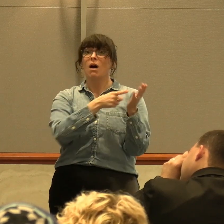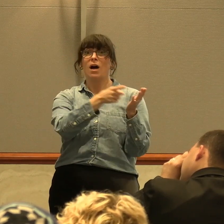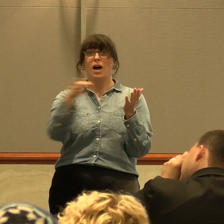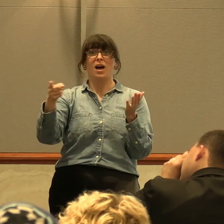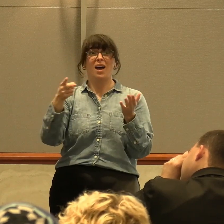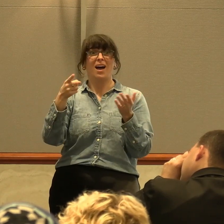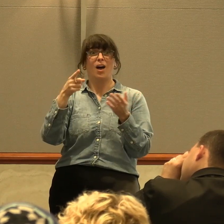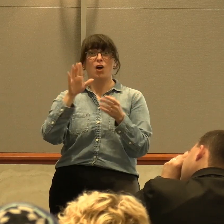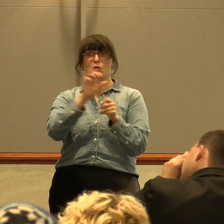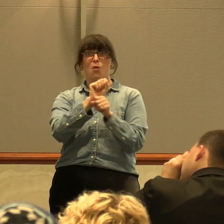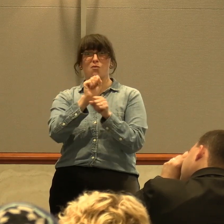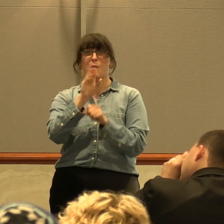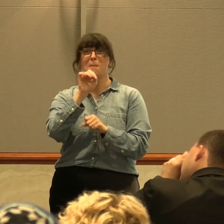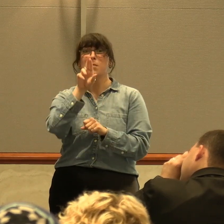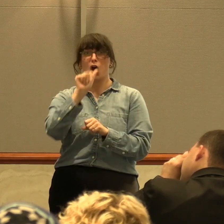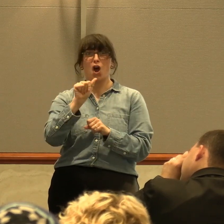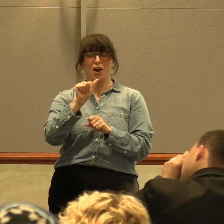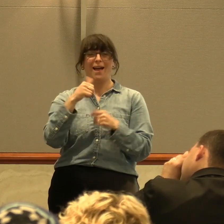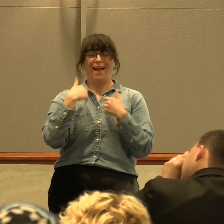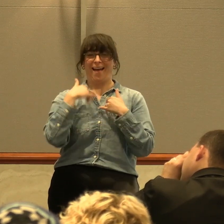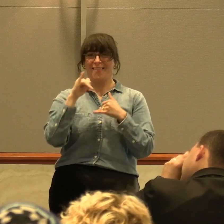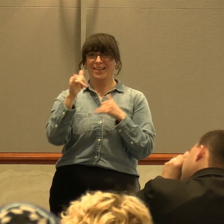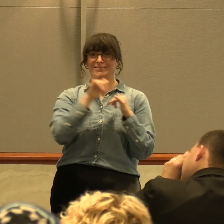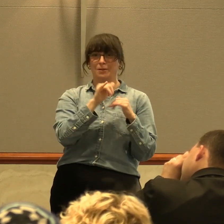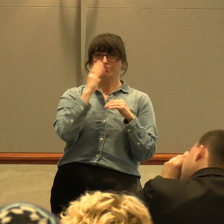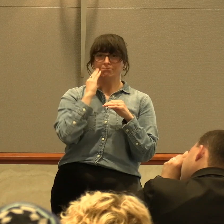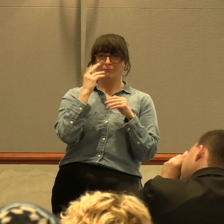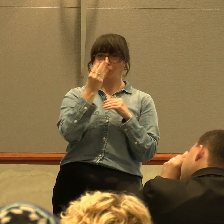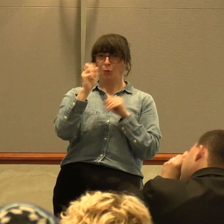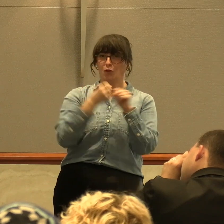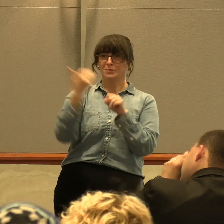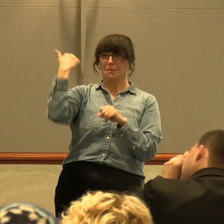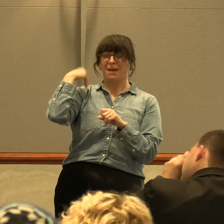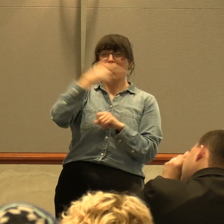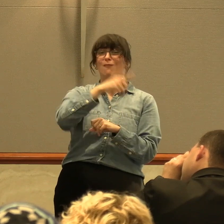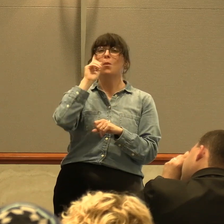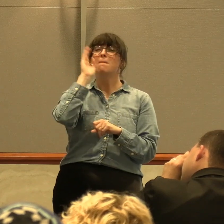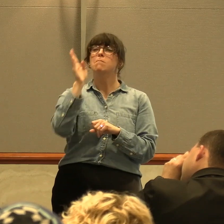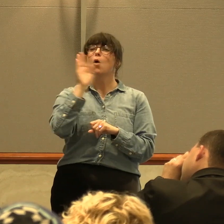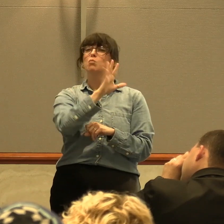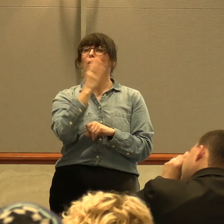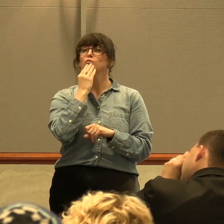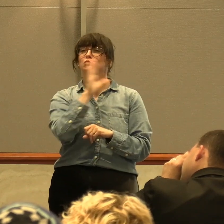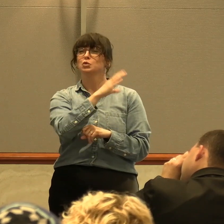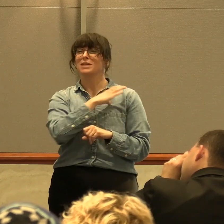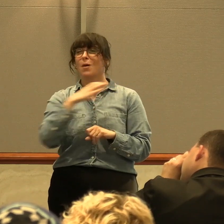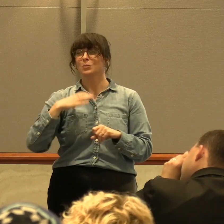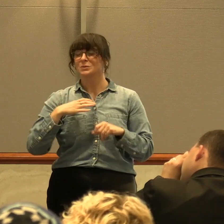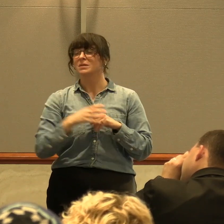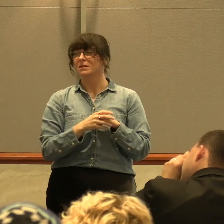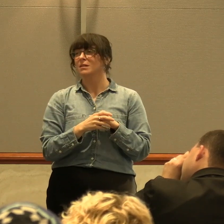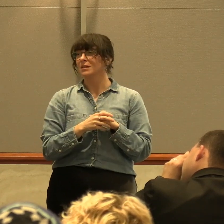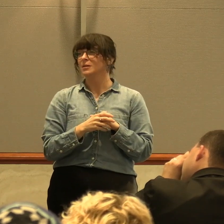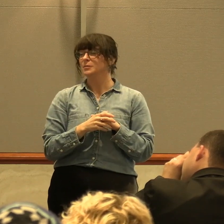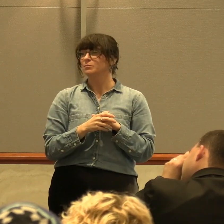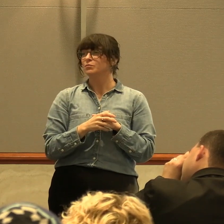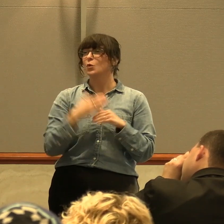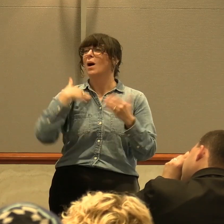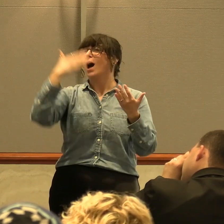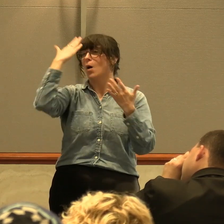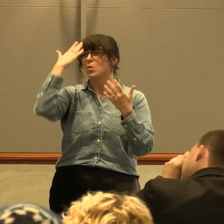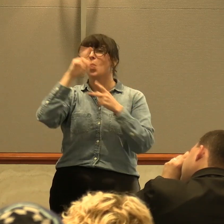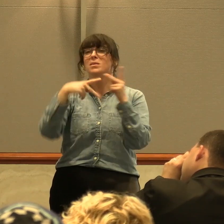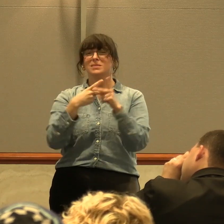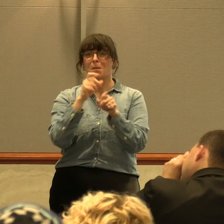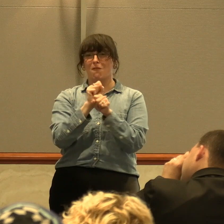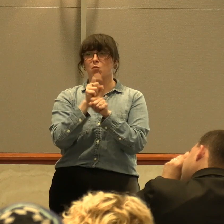hold, Myrna held a few years back in Baltimore, the Baltimore Jewish Council. So I know the type of work that